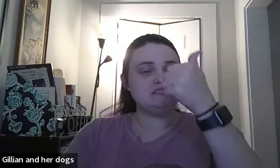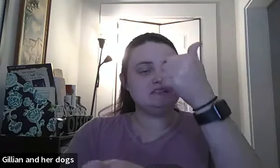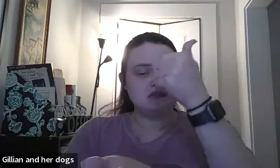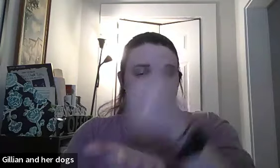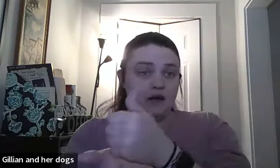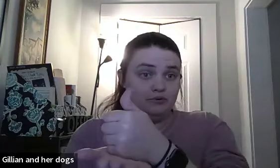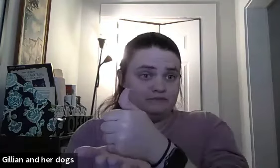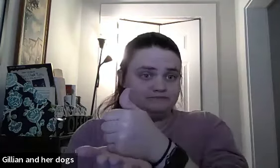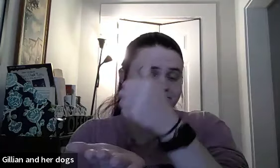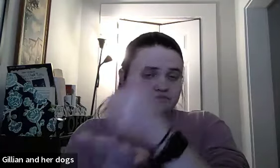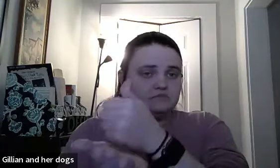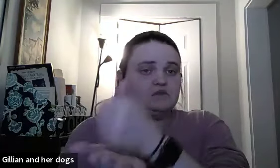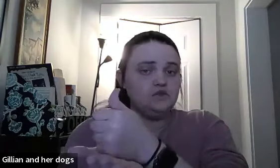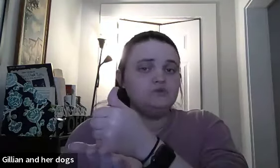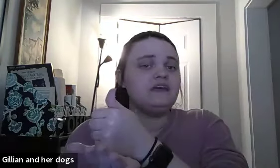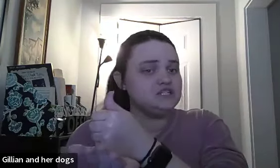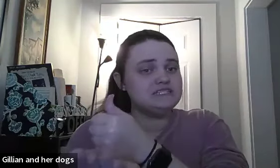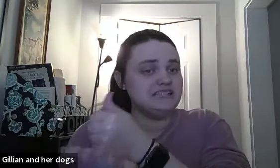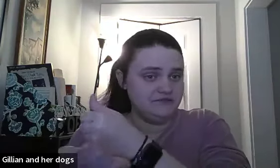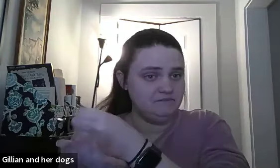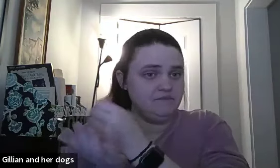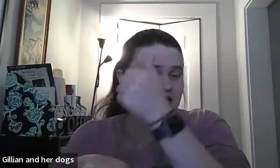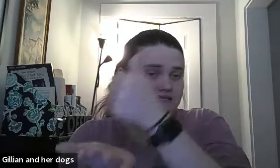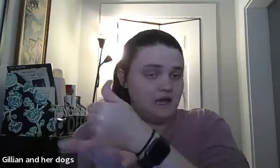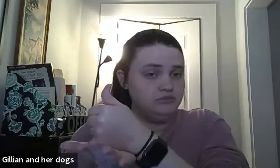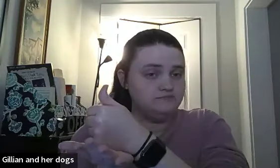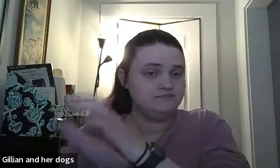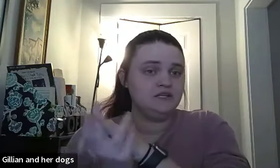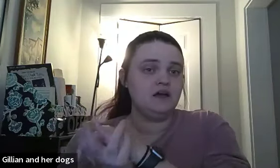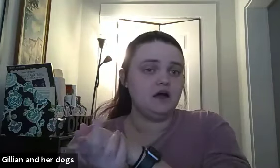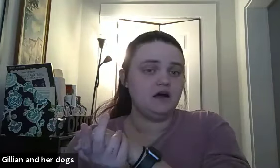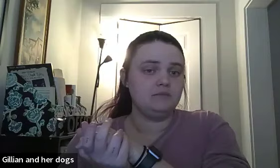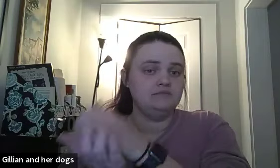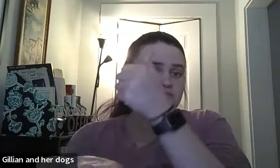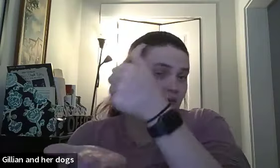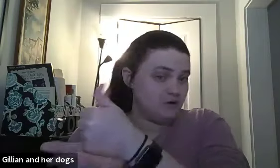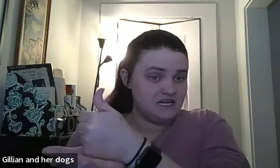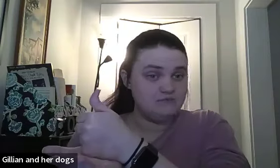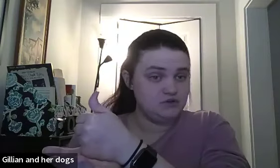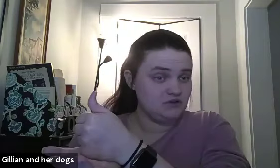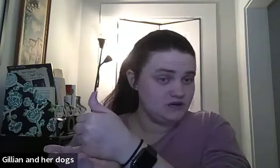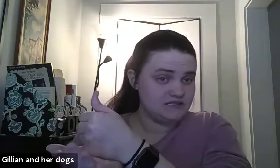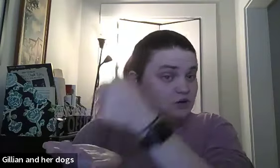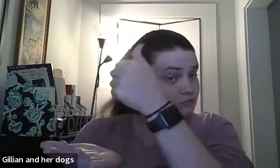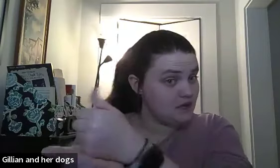this is the sign for help. You can just leave it as help. That one time you can look at someone, go